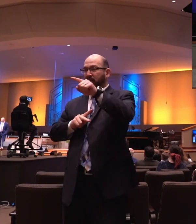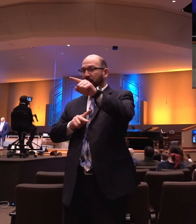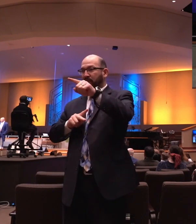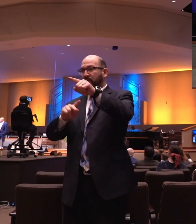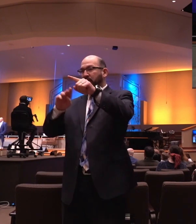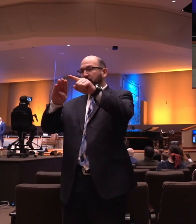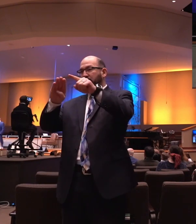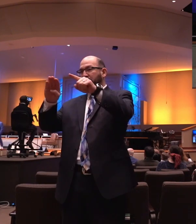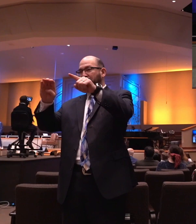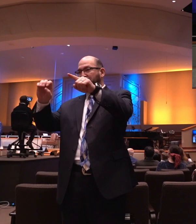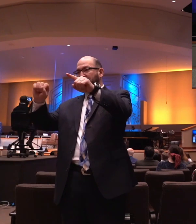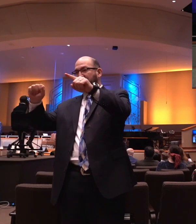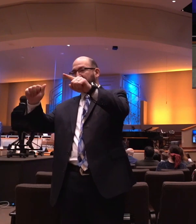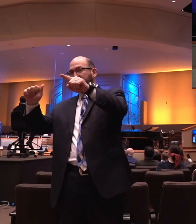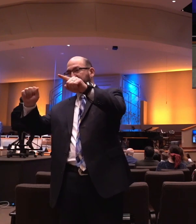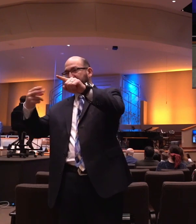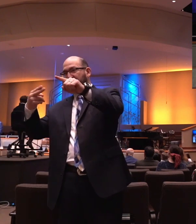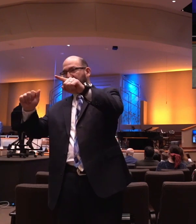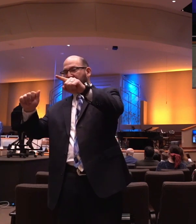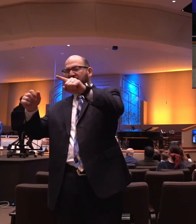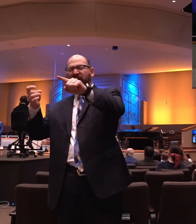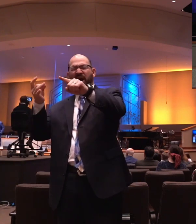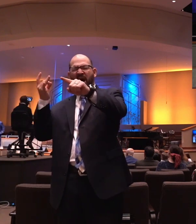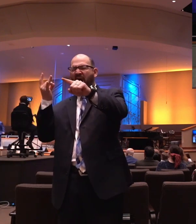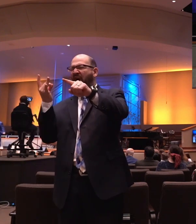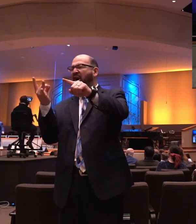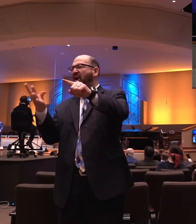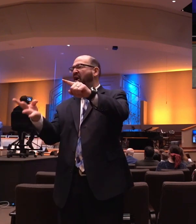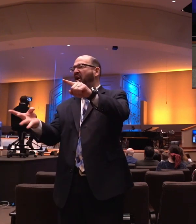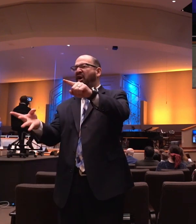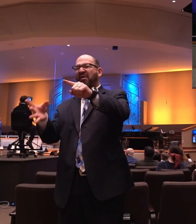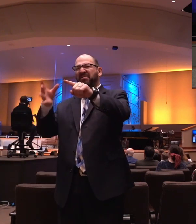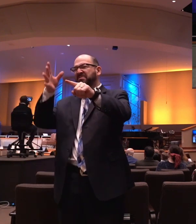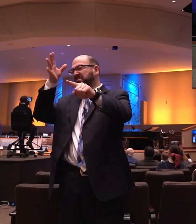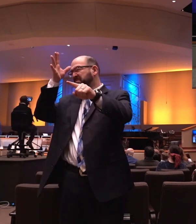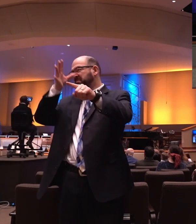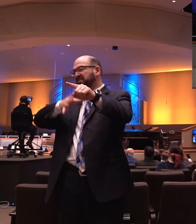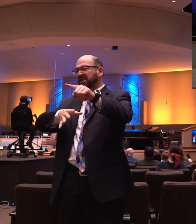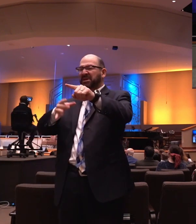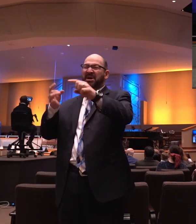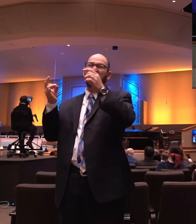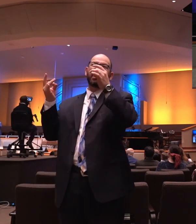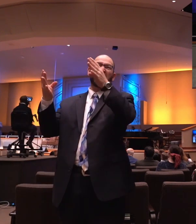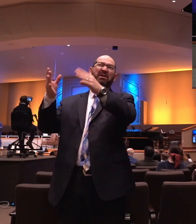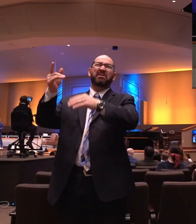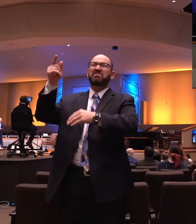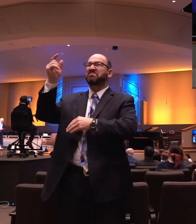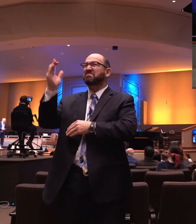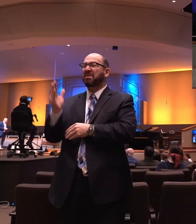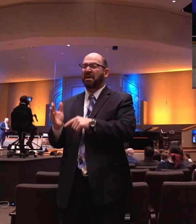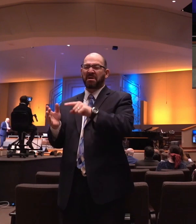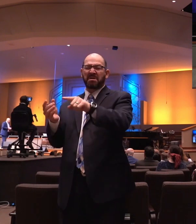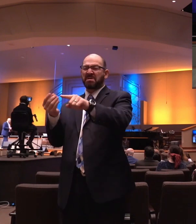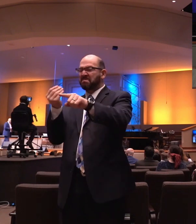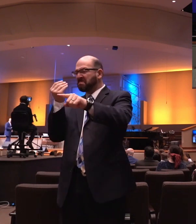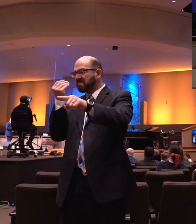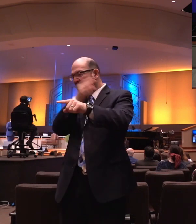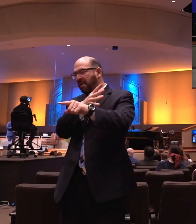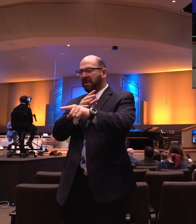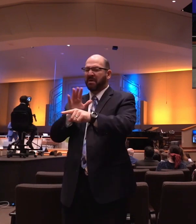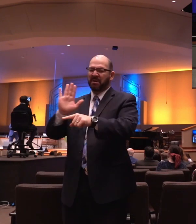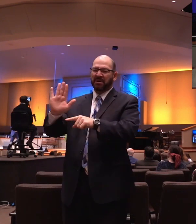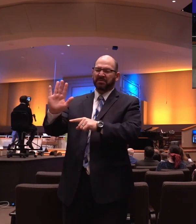Basha. Basha was basically worthless. He didn't care about God. He didn't care about his people.